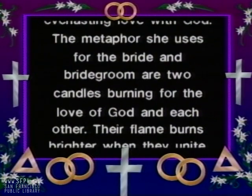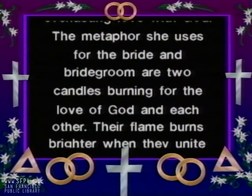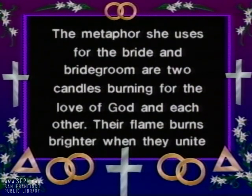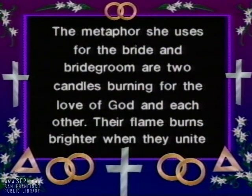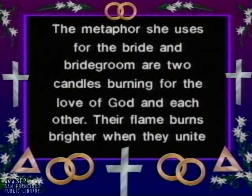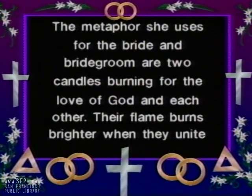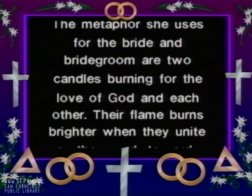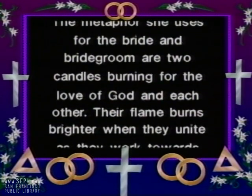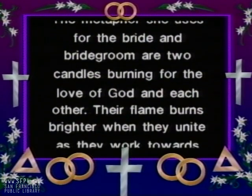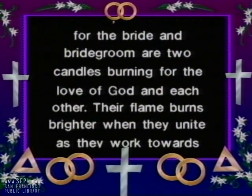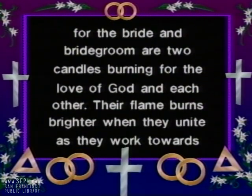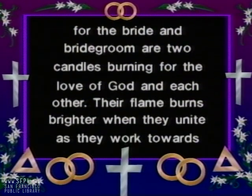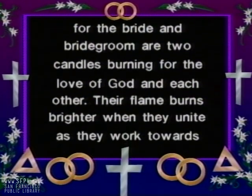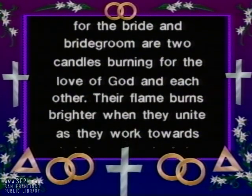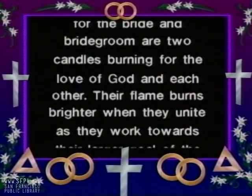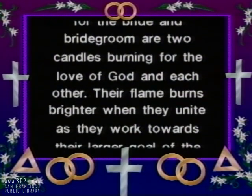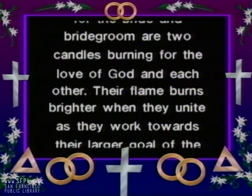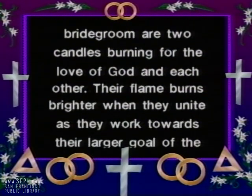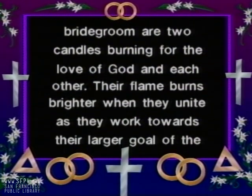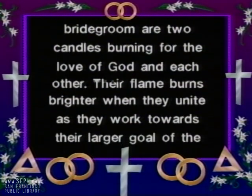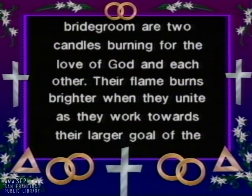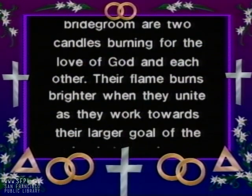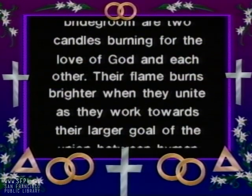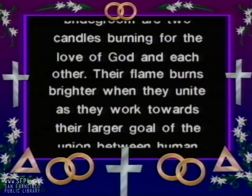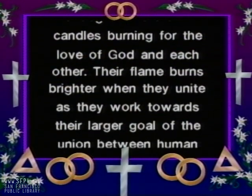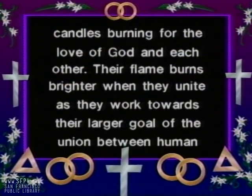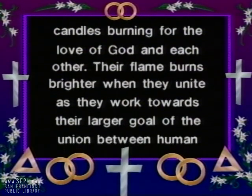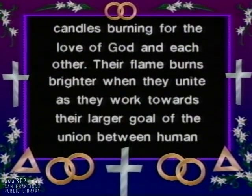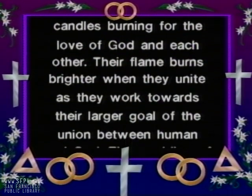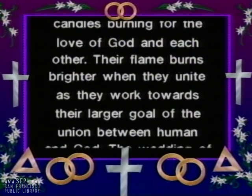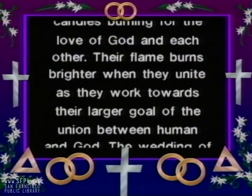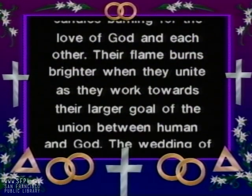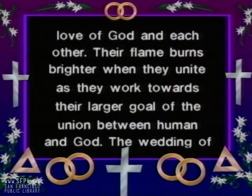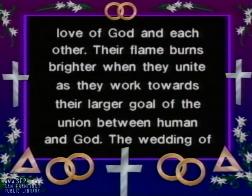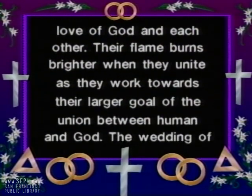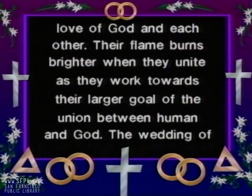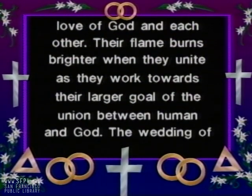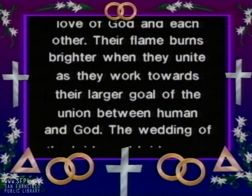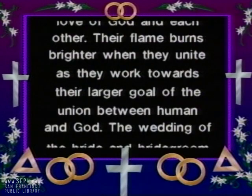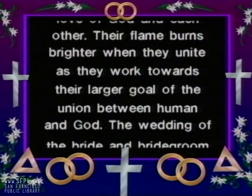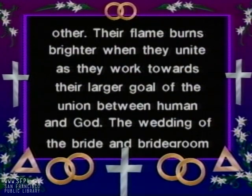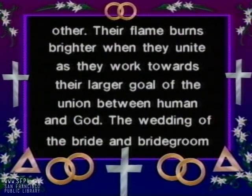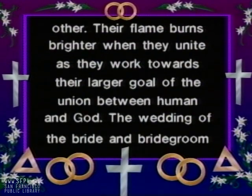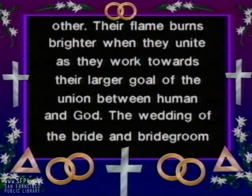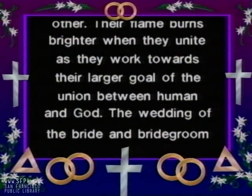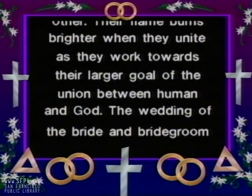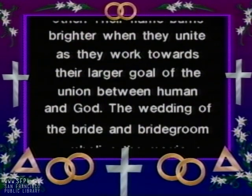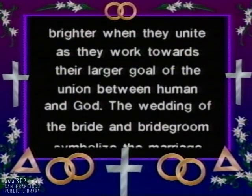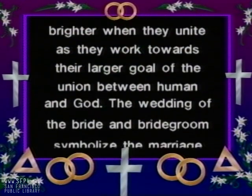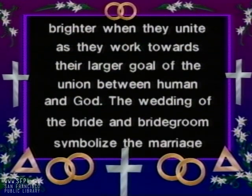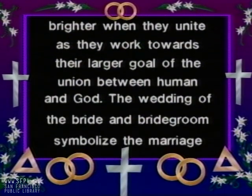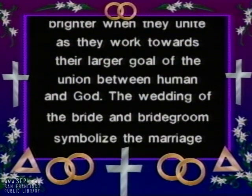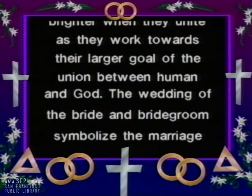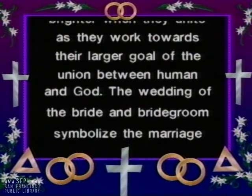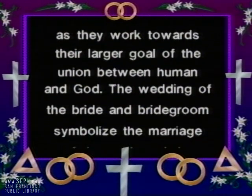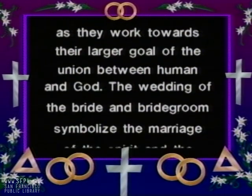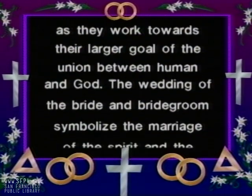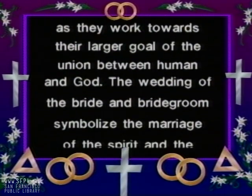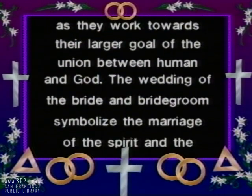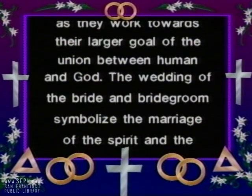candles burning for the love of God and each other. Their flame burns brighter when they unite as they work towards their larger goal of the union between human and God. The